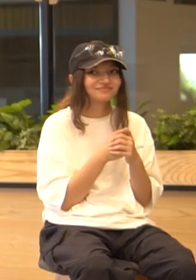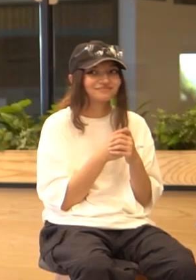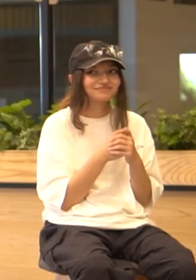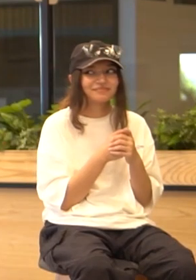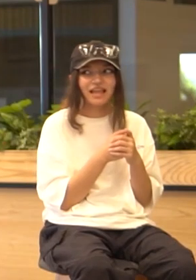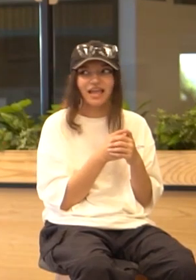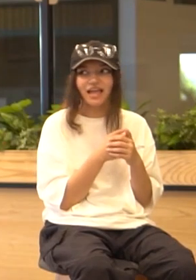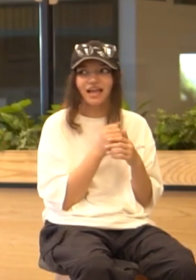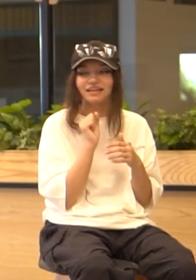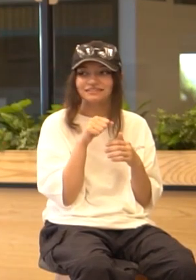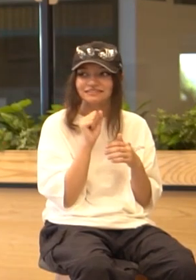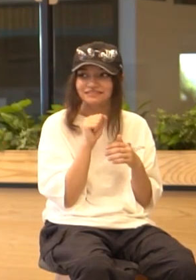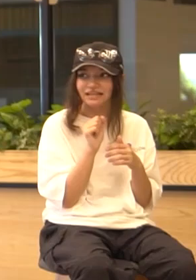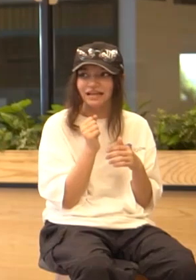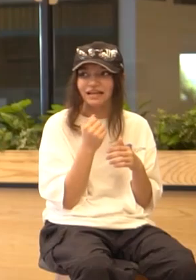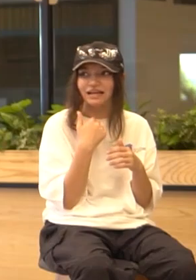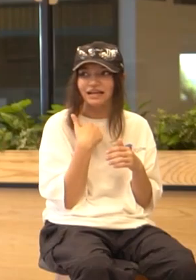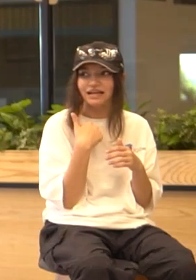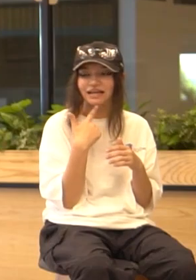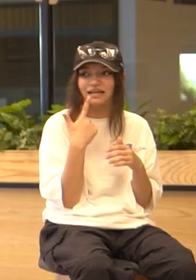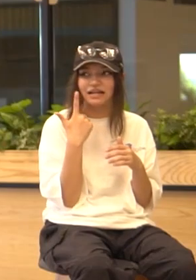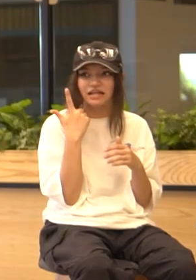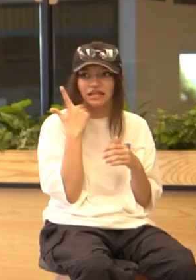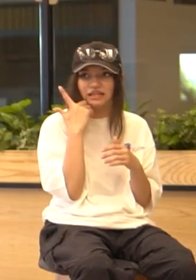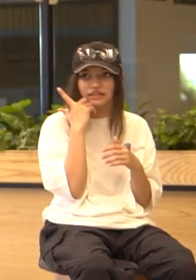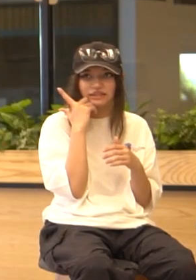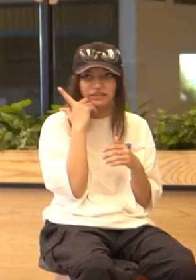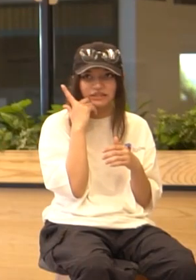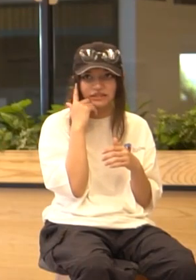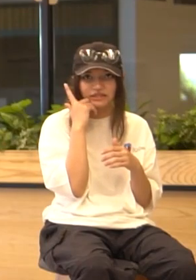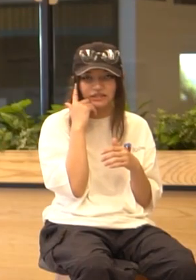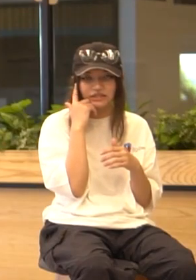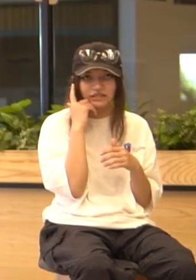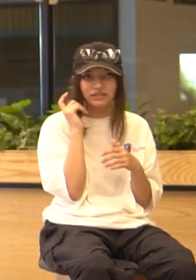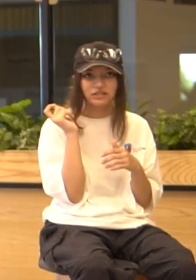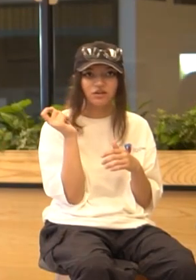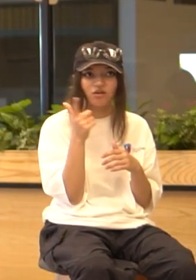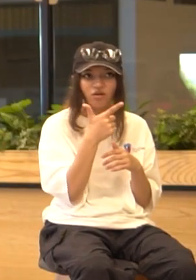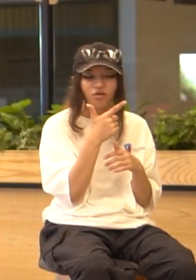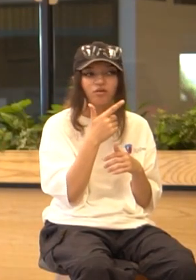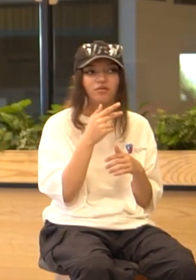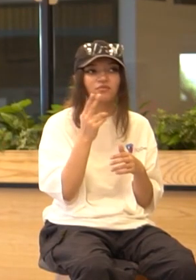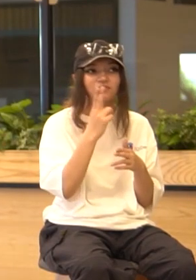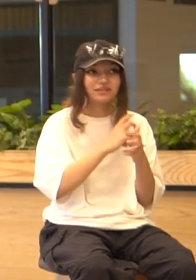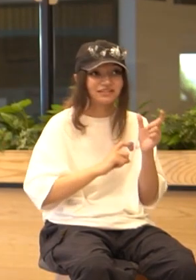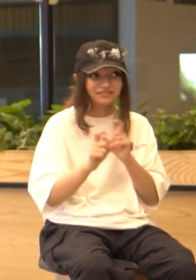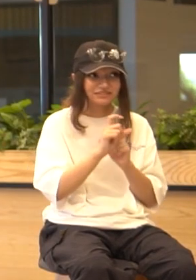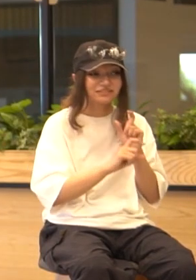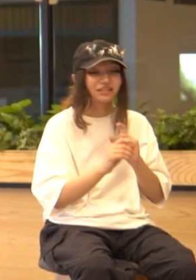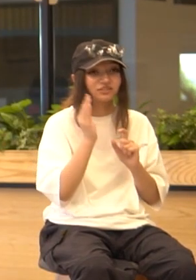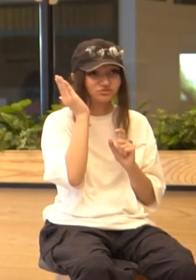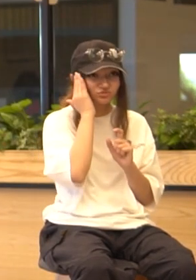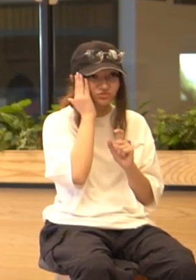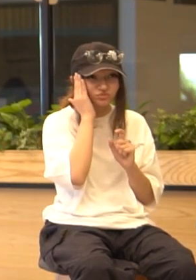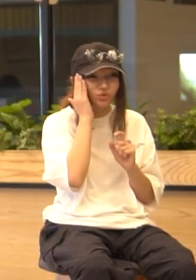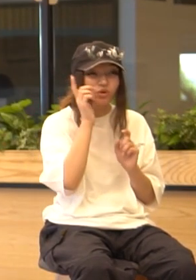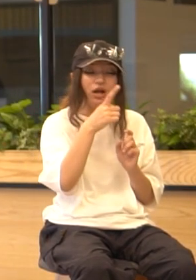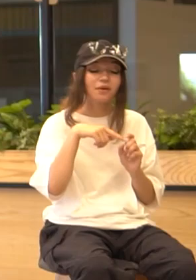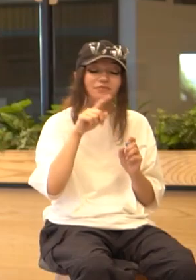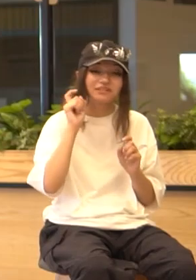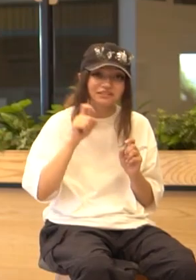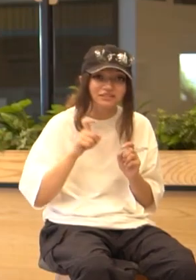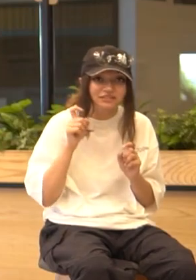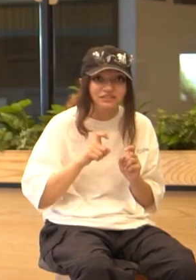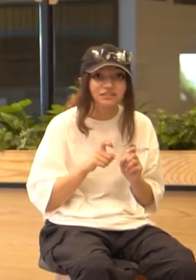I think like, and all the designers would relate that when you're working on, say, a poster, right, you need that sort of diversity. You